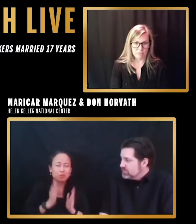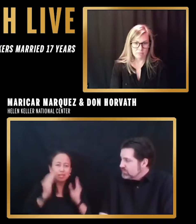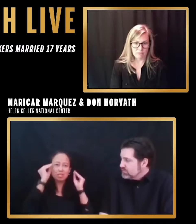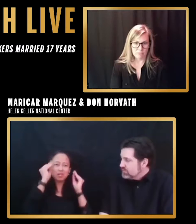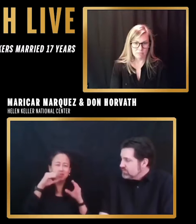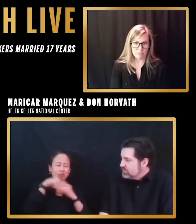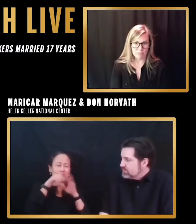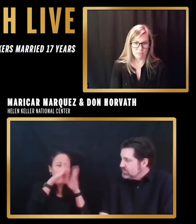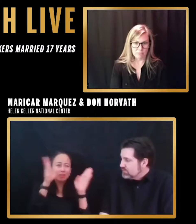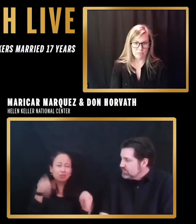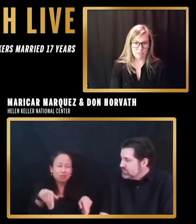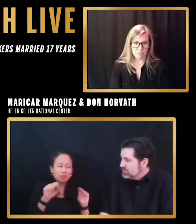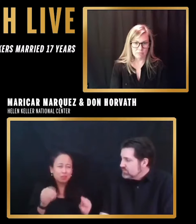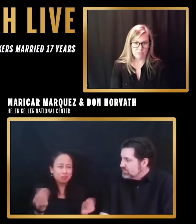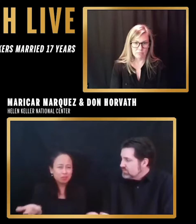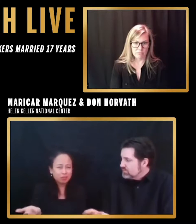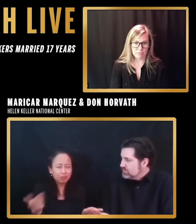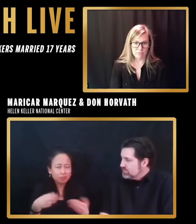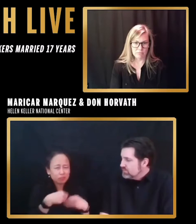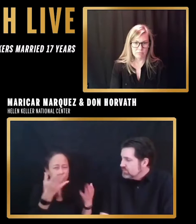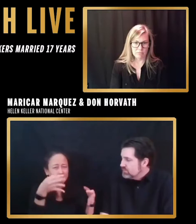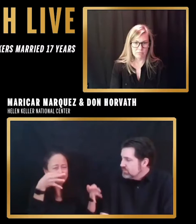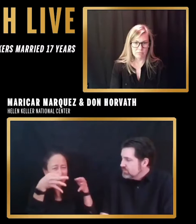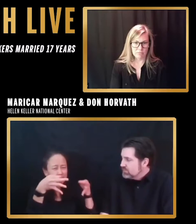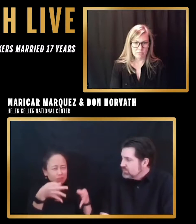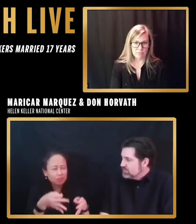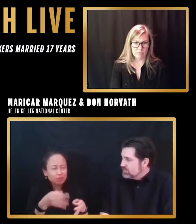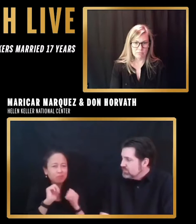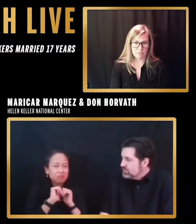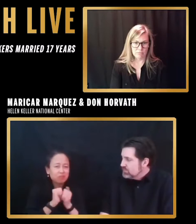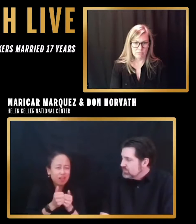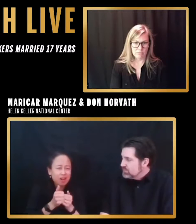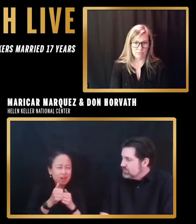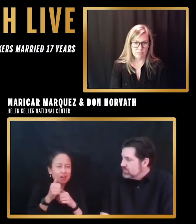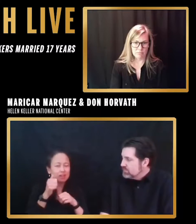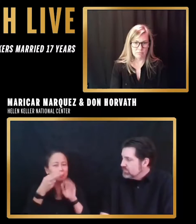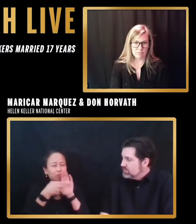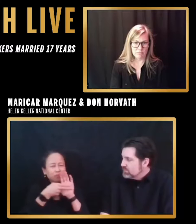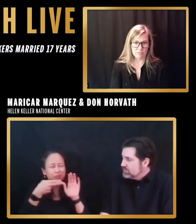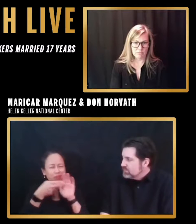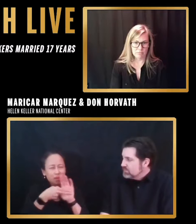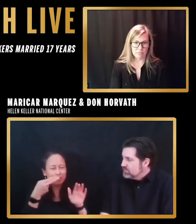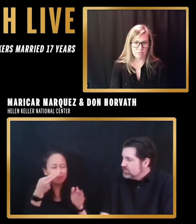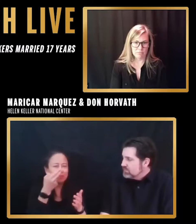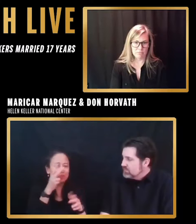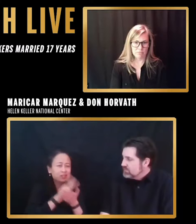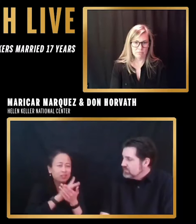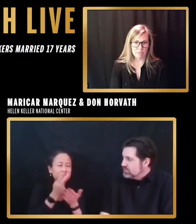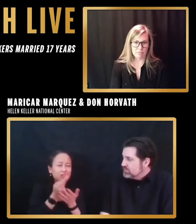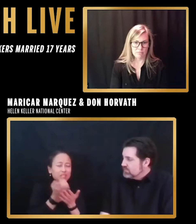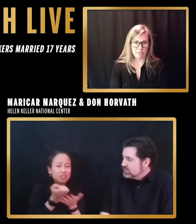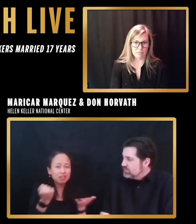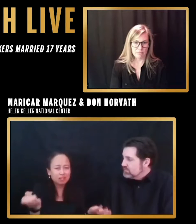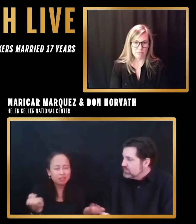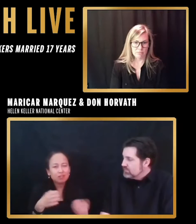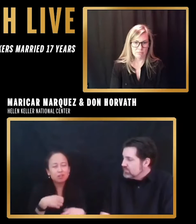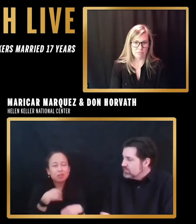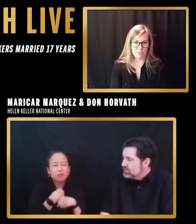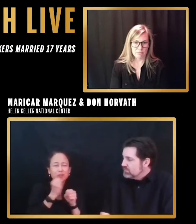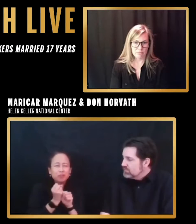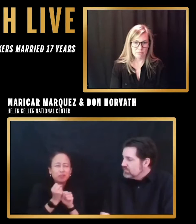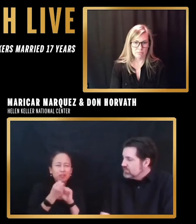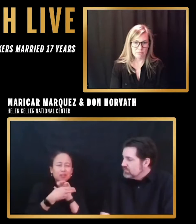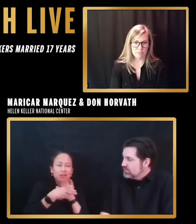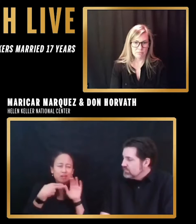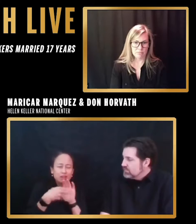to support, because there's no instructor in the house with them to explain things. You know, we